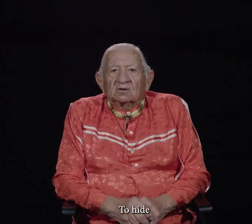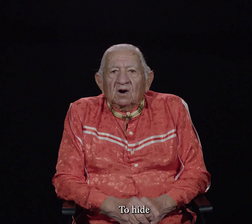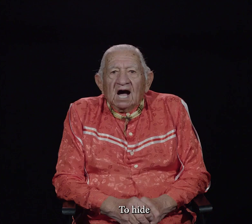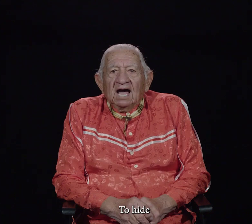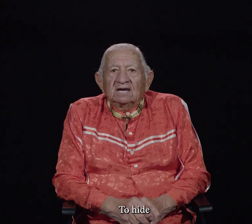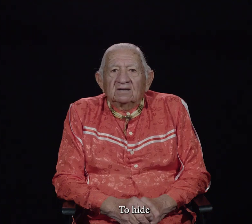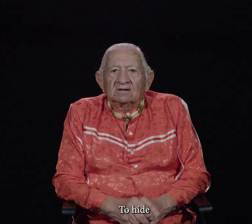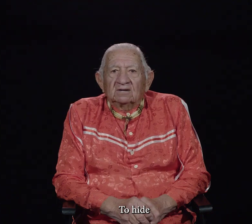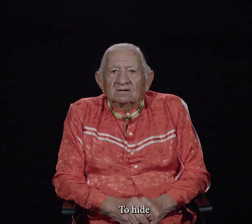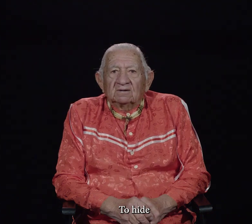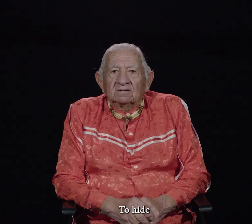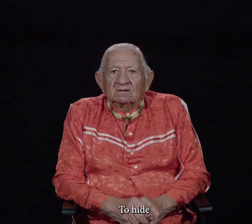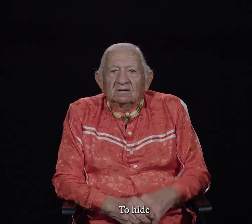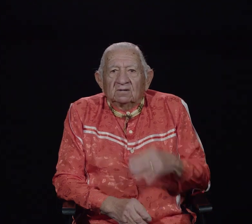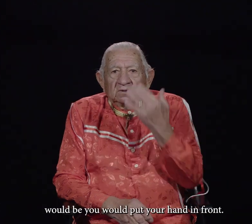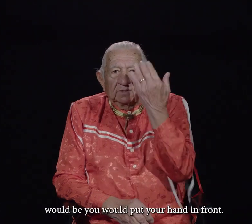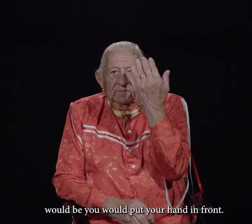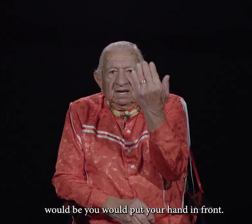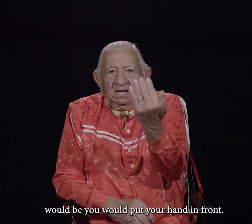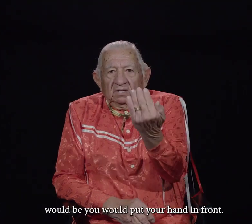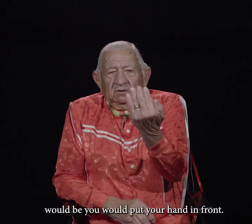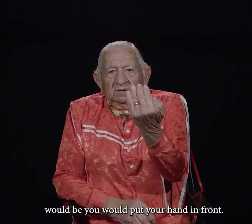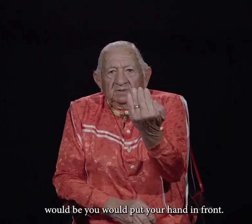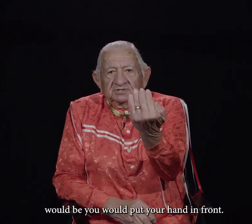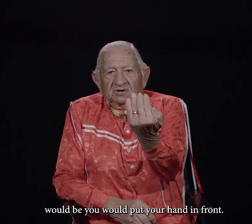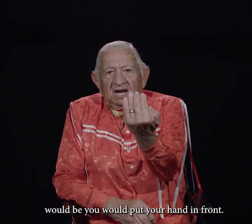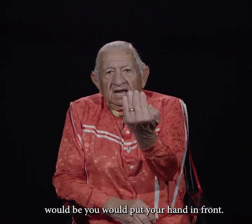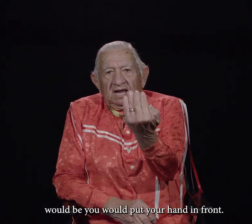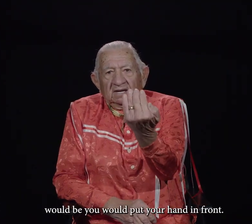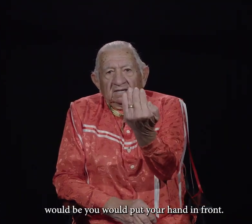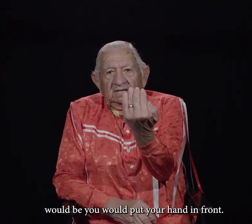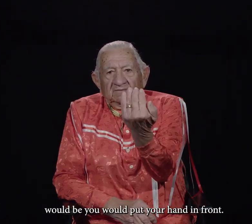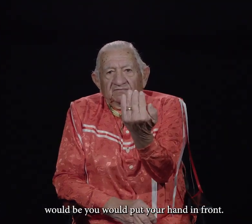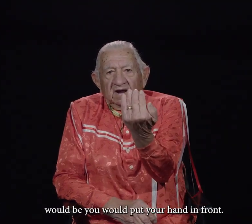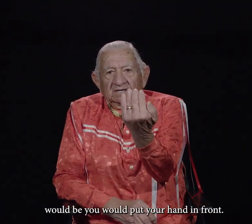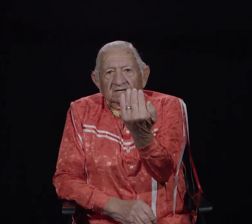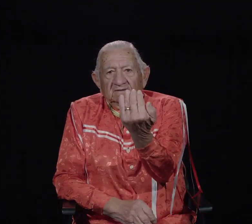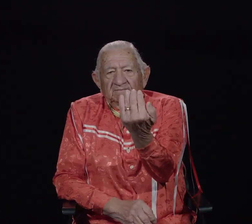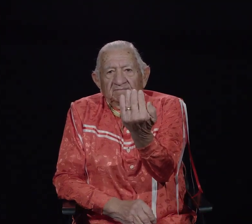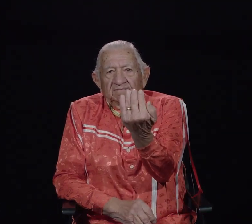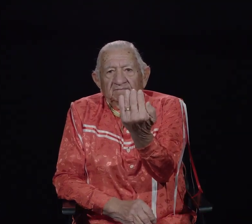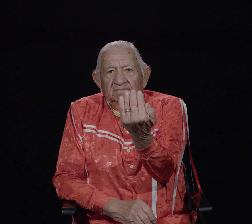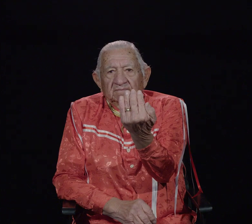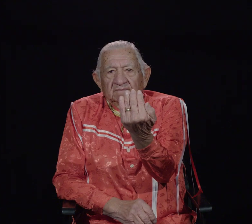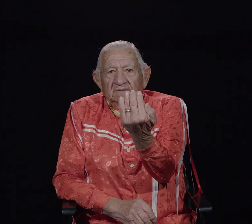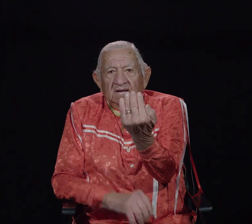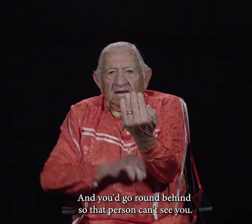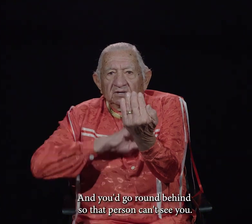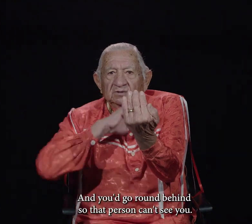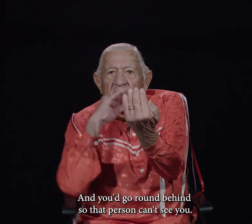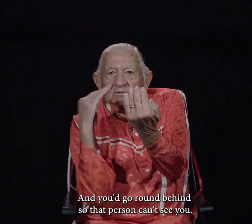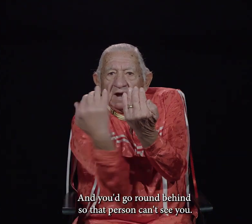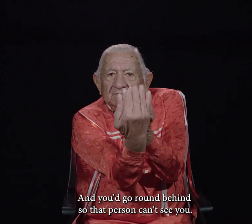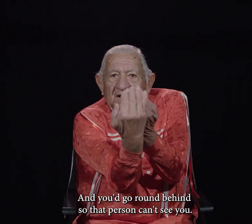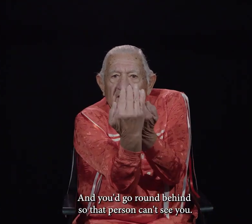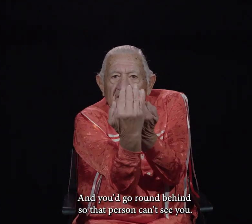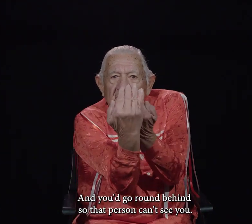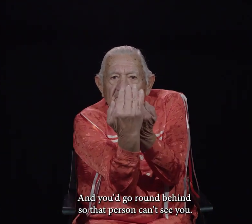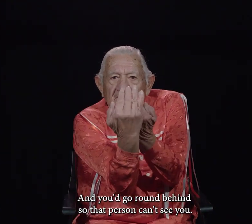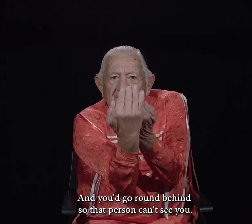To hide would be you would put your hand in front and you'd go round behind